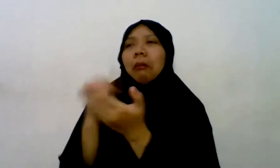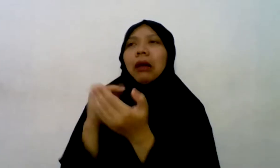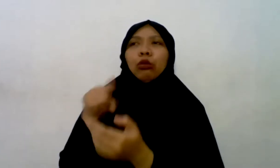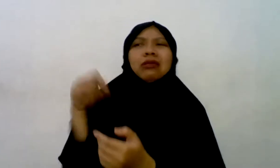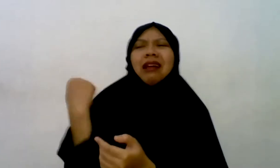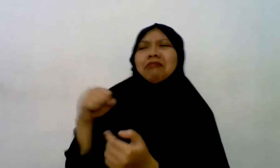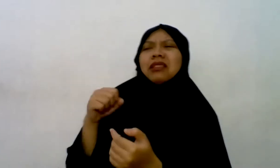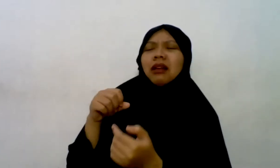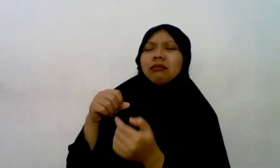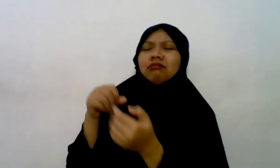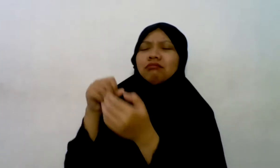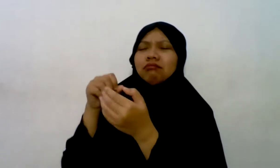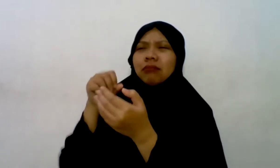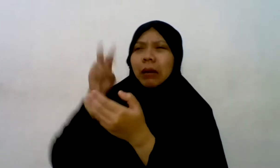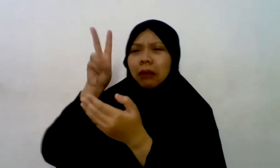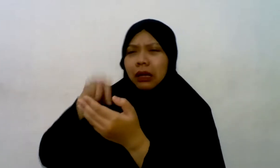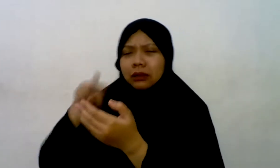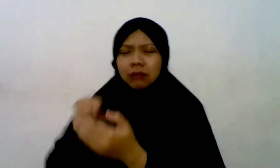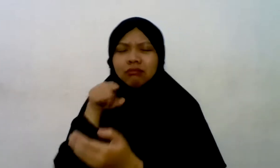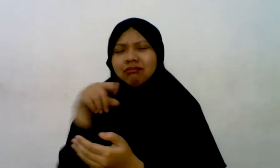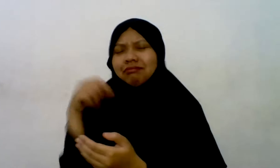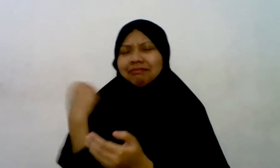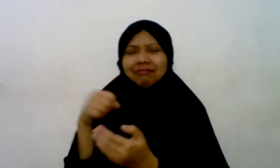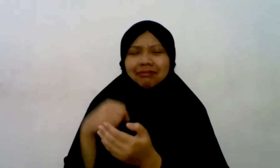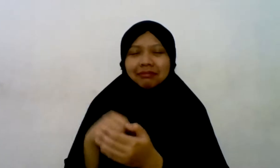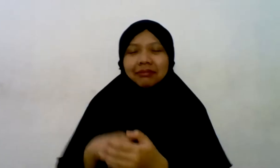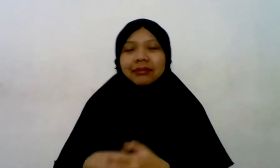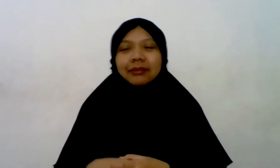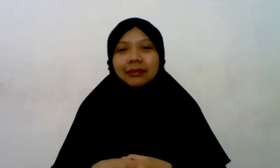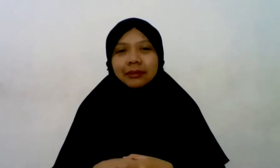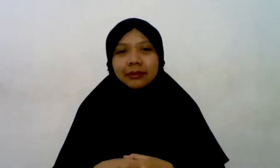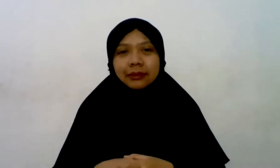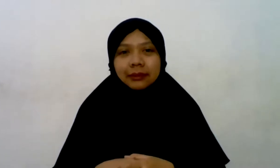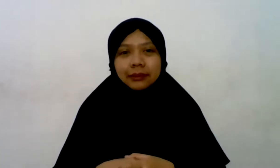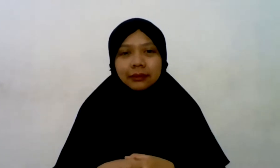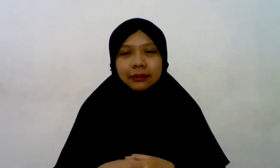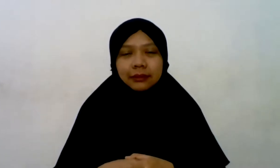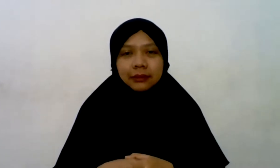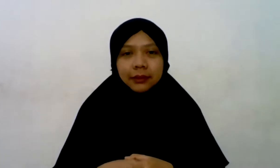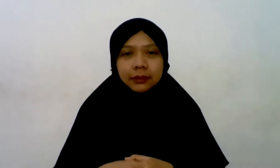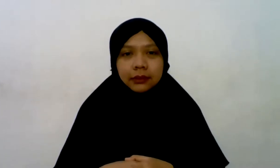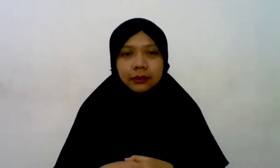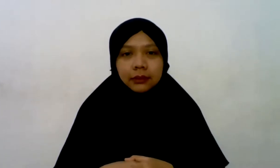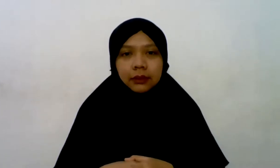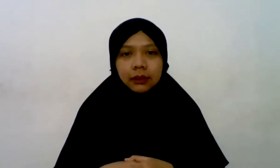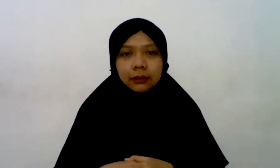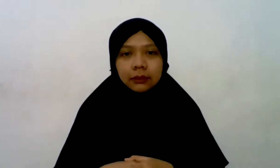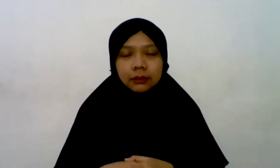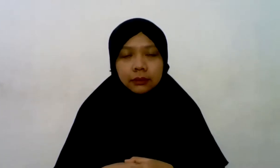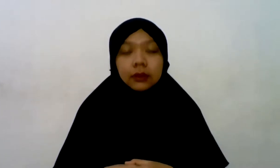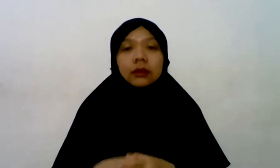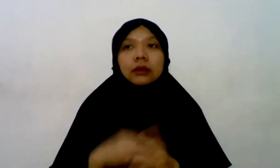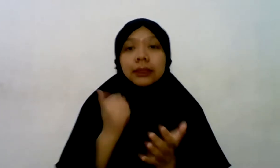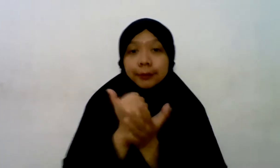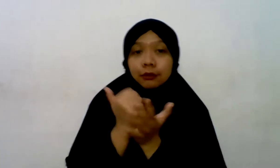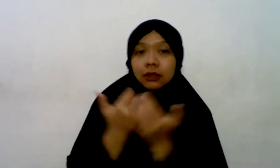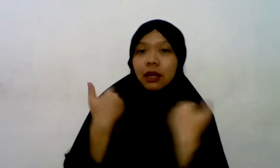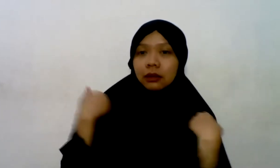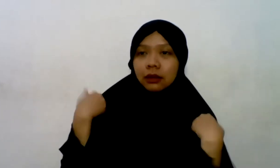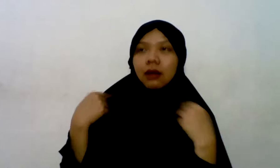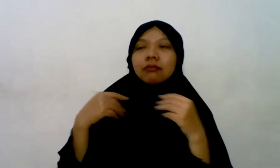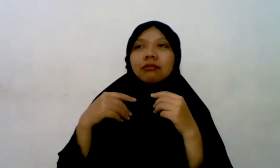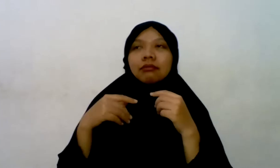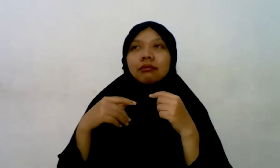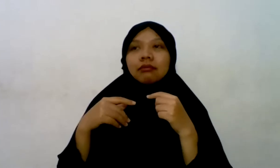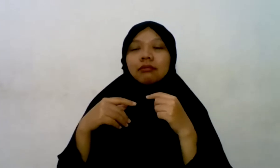screen reader. Actually, the blind student and also blind people have a software to read. So